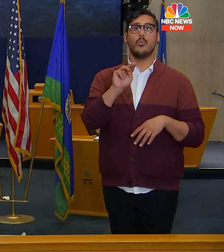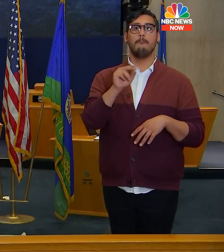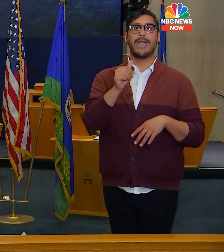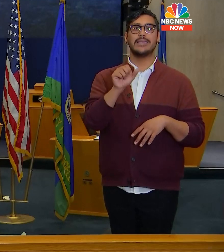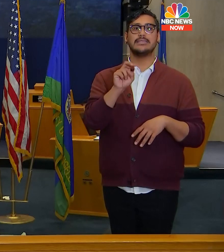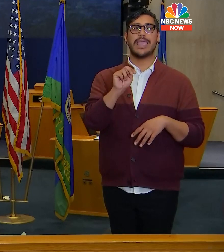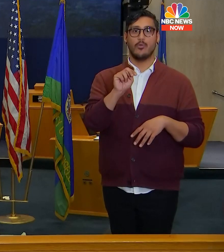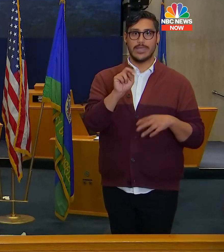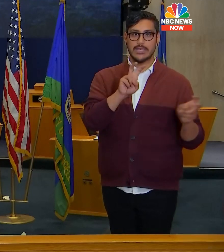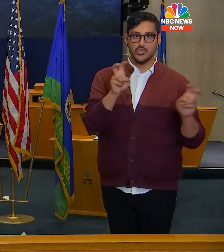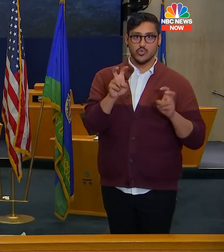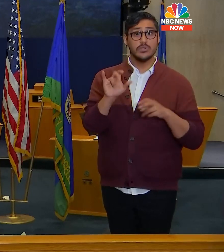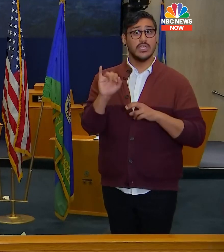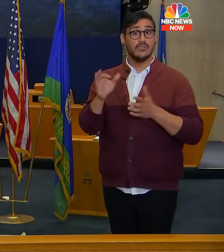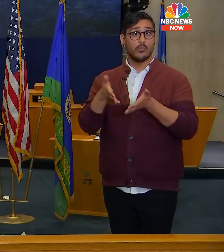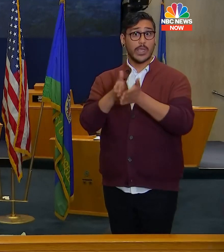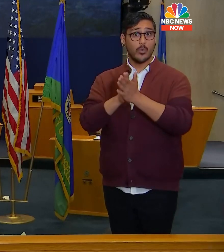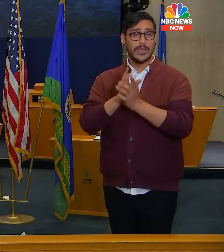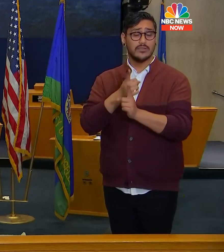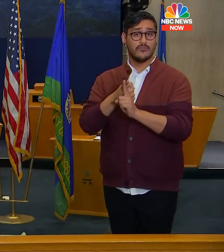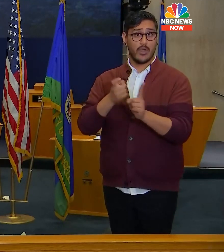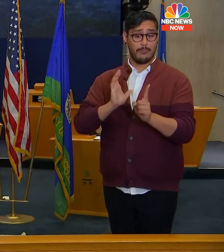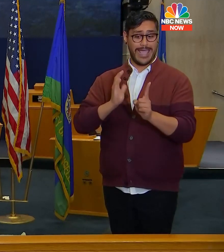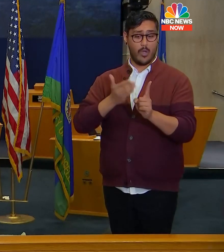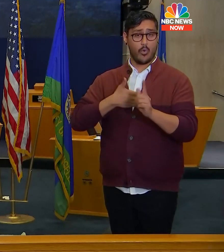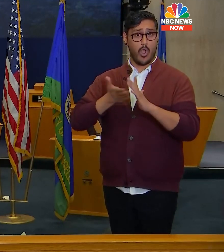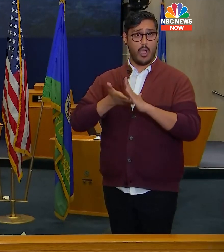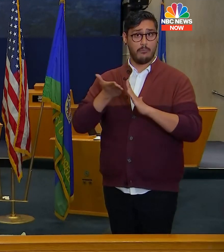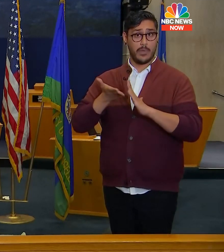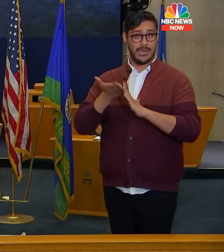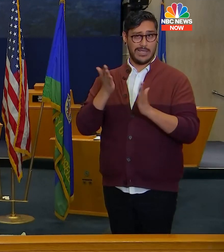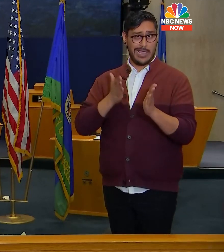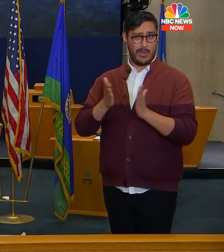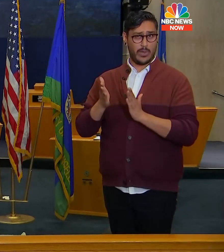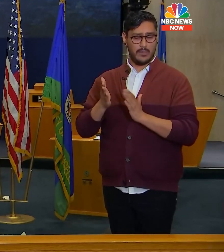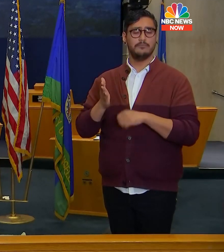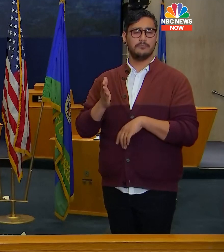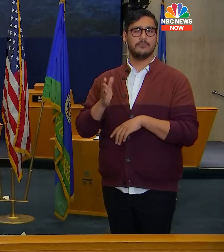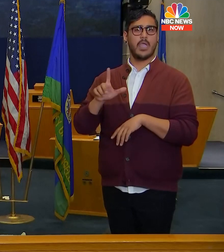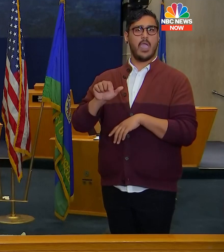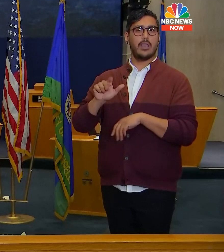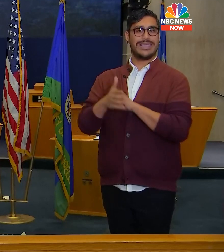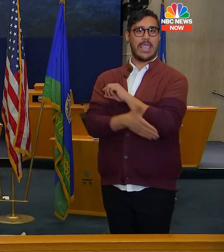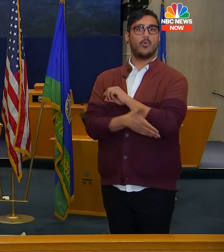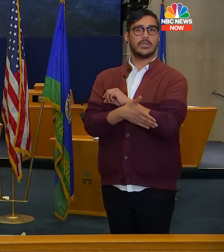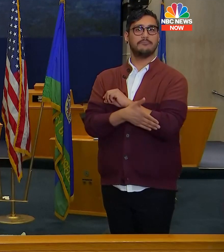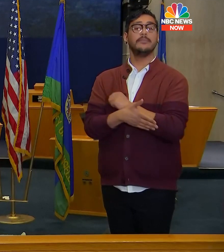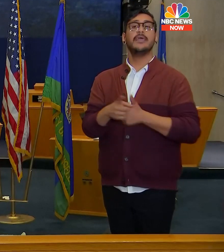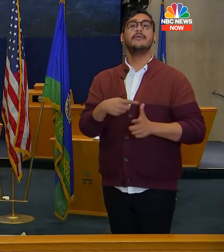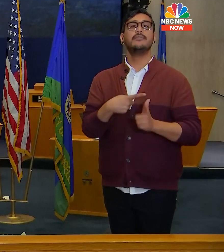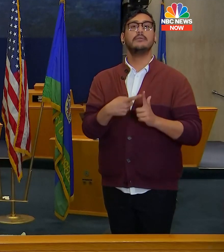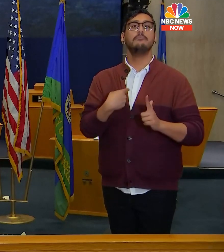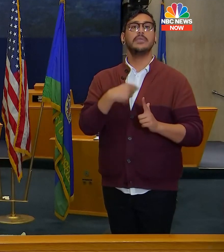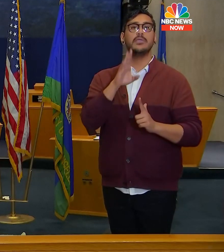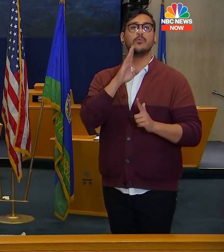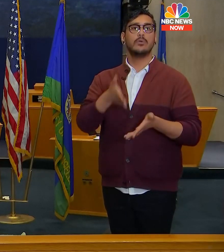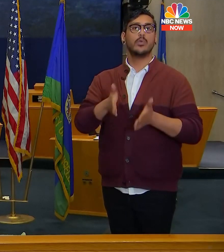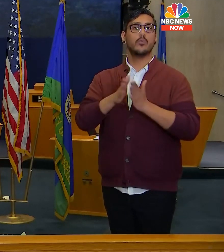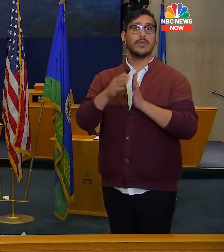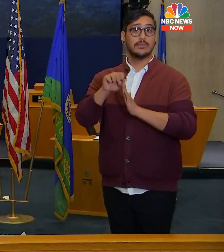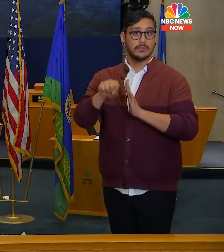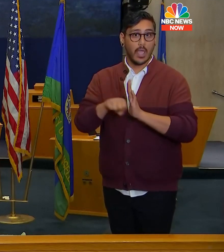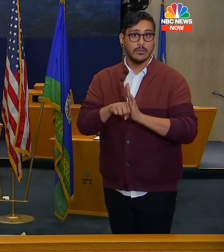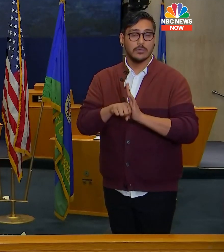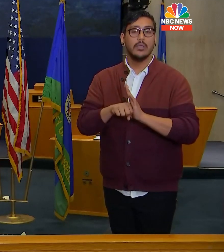issues. If the request comes from within our operating area, which is Los Angeles County, well, then I make that request to the state and I'll